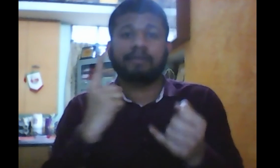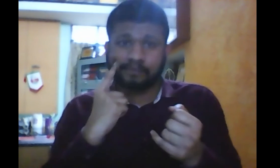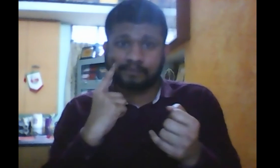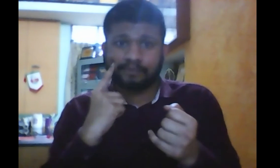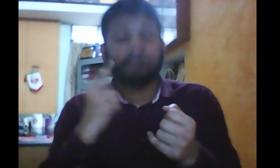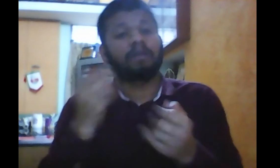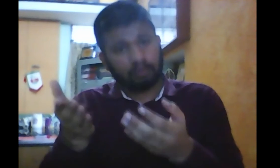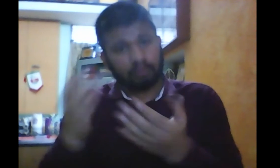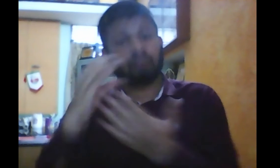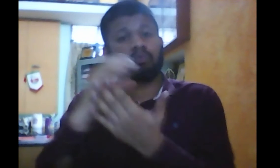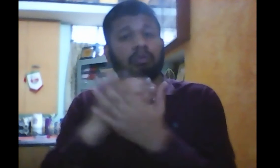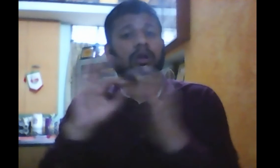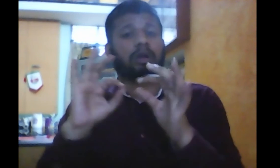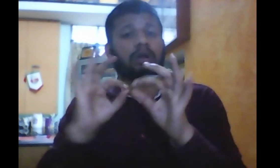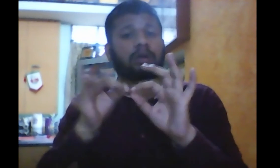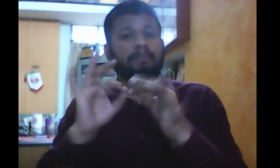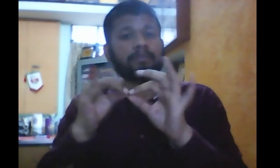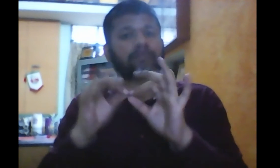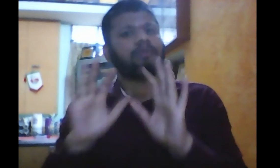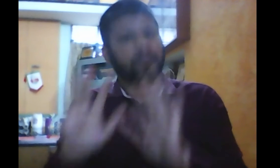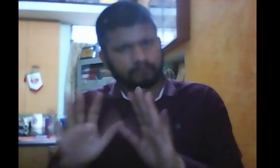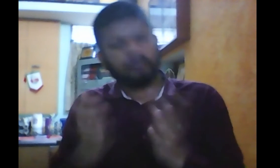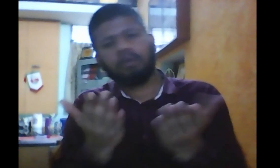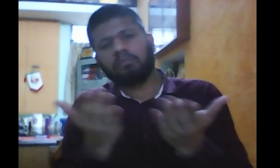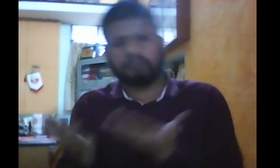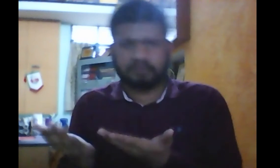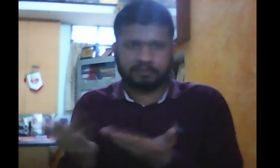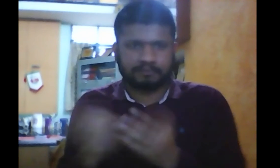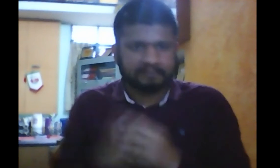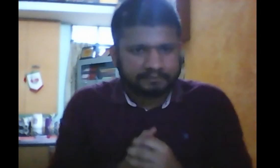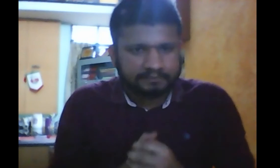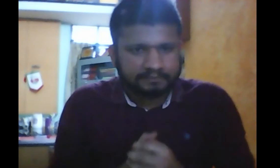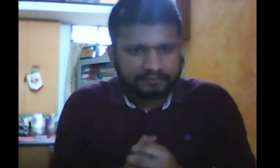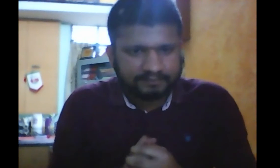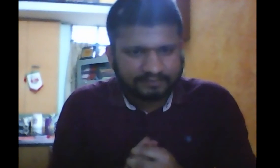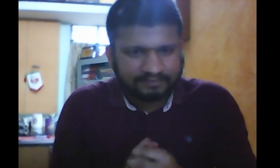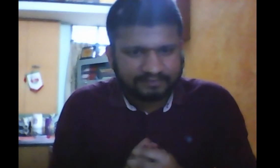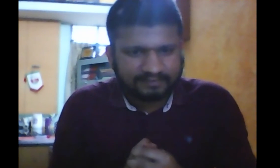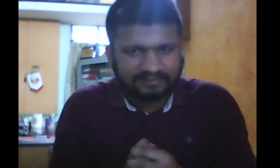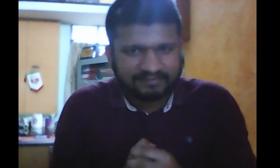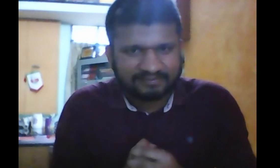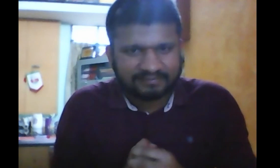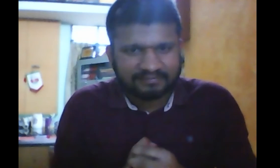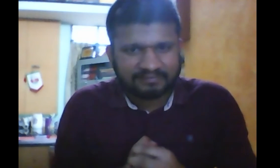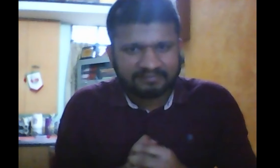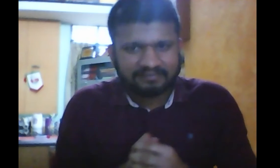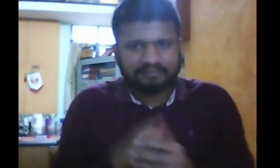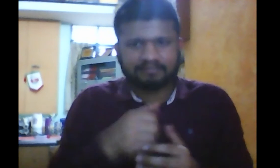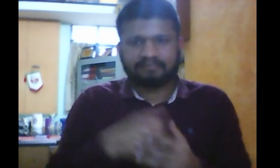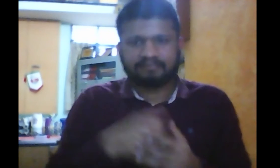people. They can learn and they can become teacher. And there is a DISLI course, DISLI, Diploma in